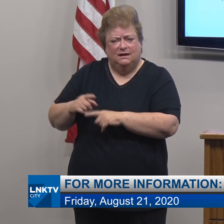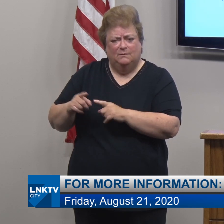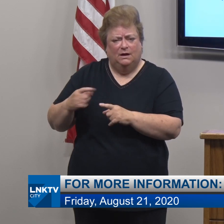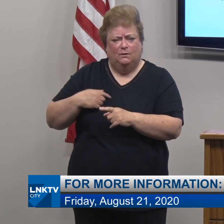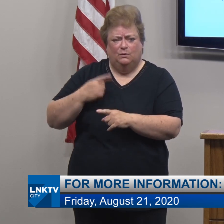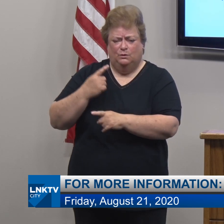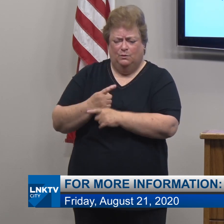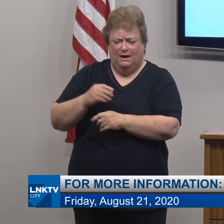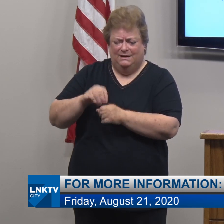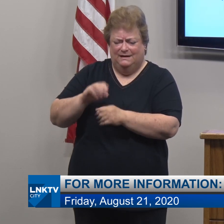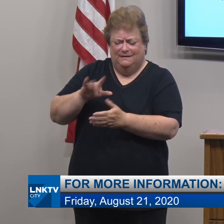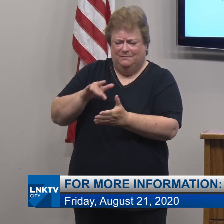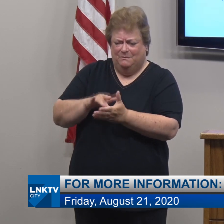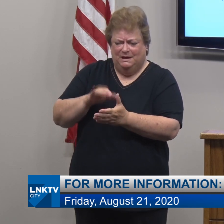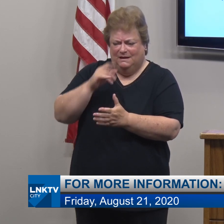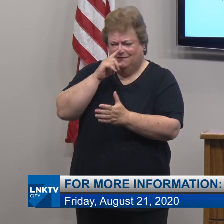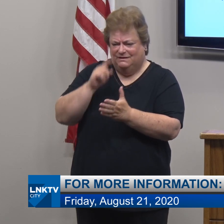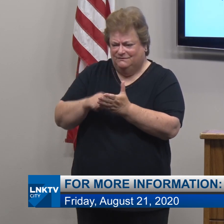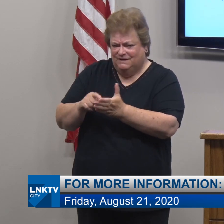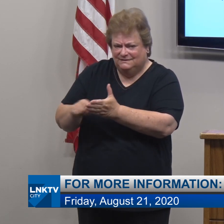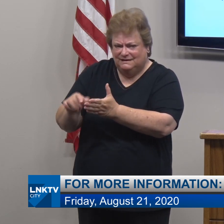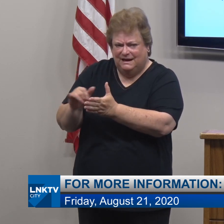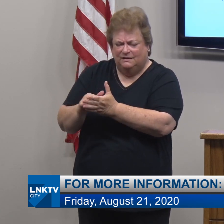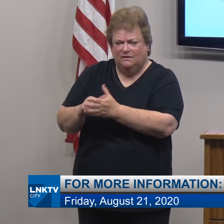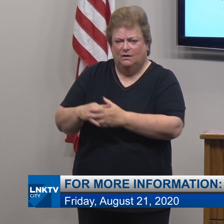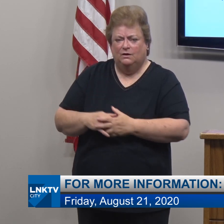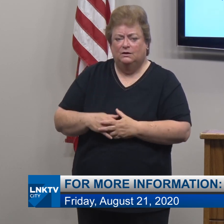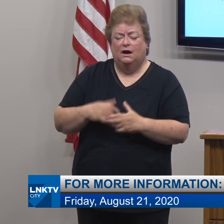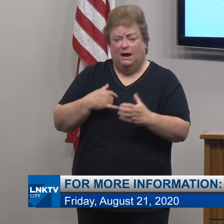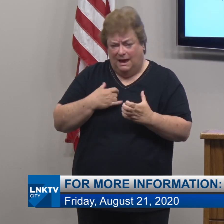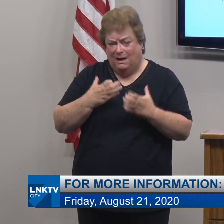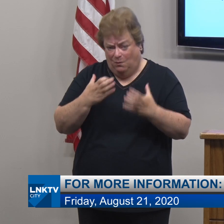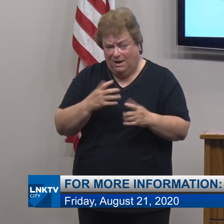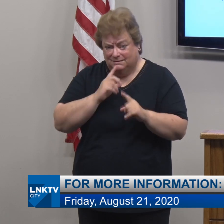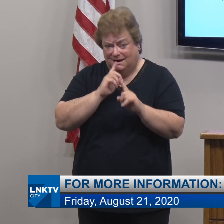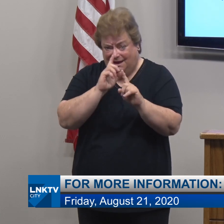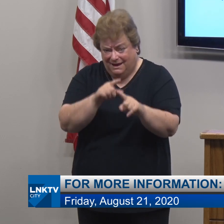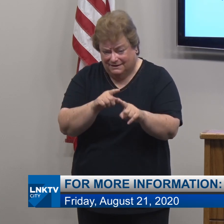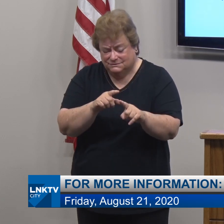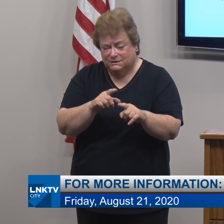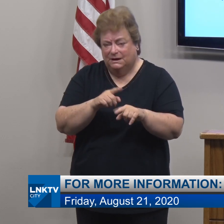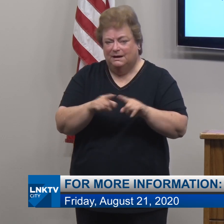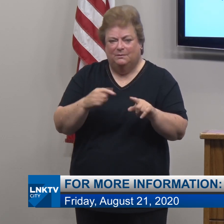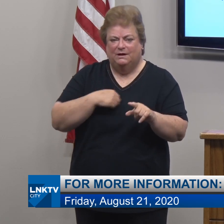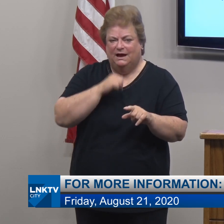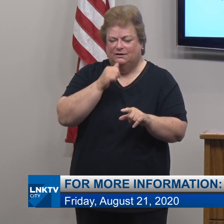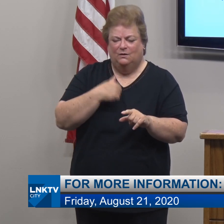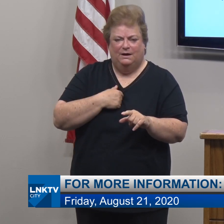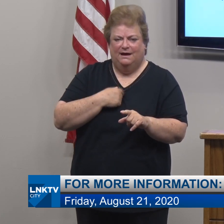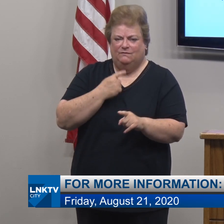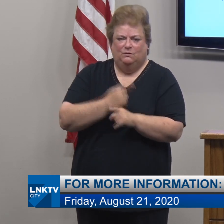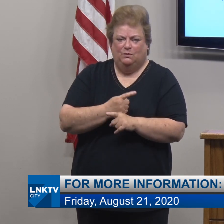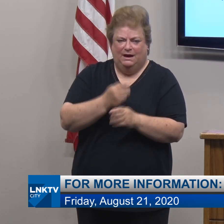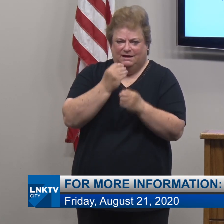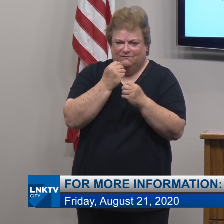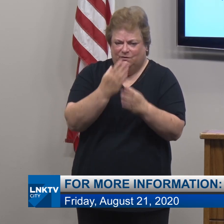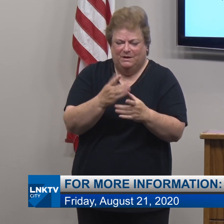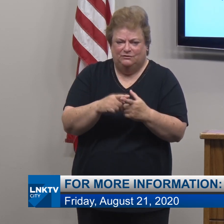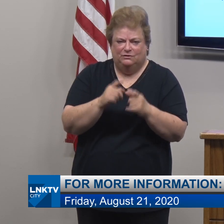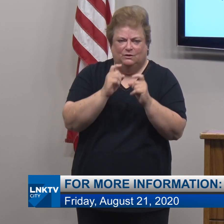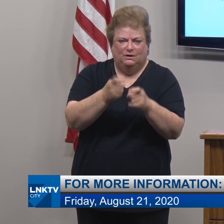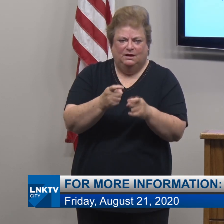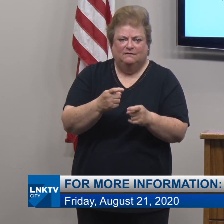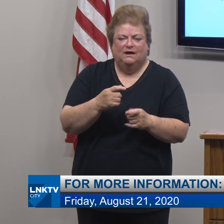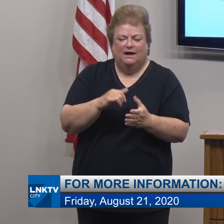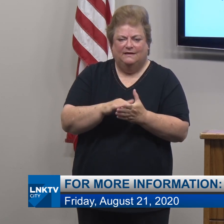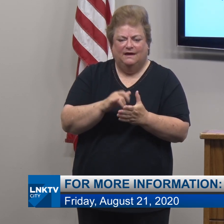middle of investigating, Jeff, so I want to answer you, but I don't have the correct information to give you, and that's one of the things we're really